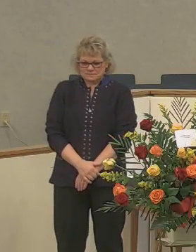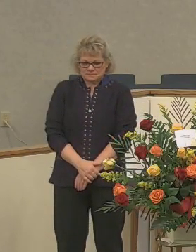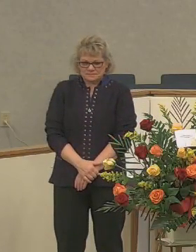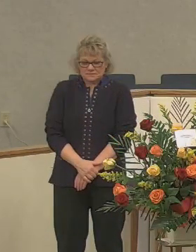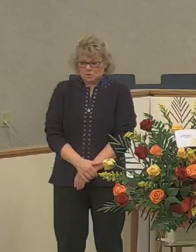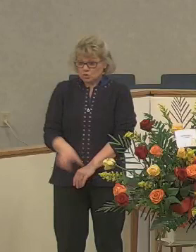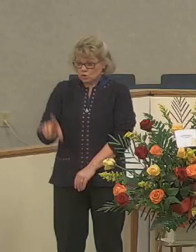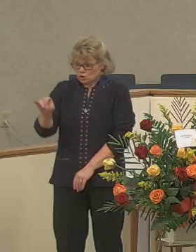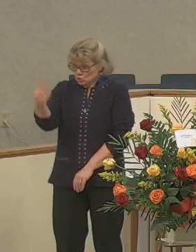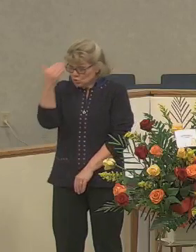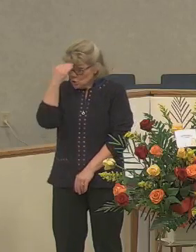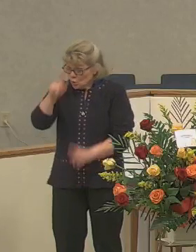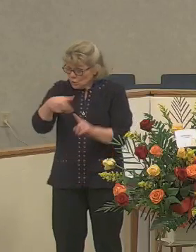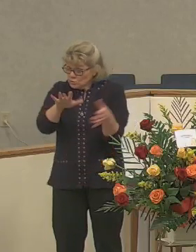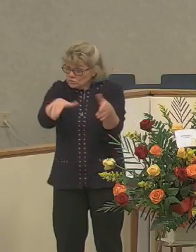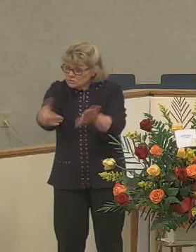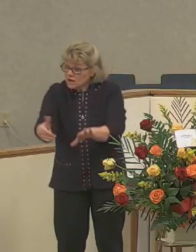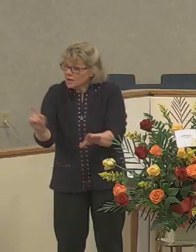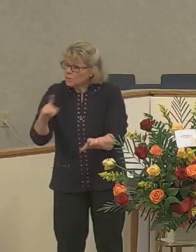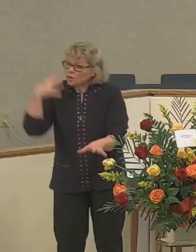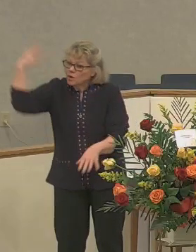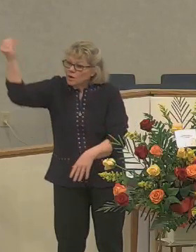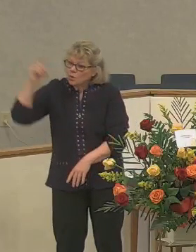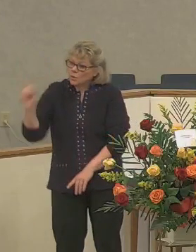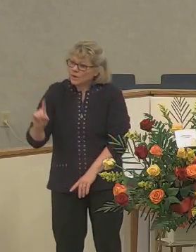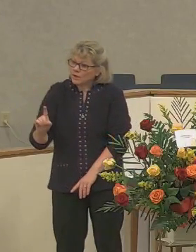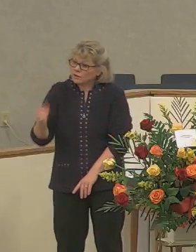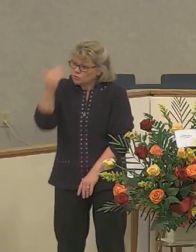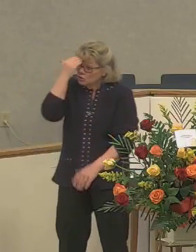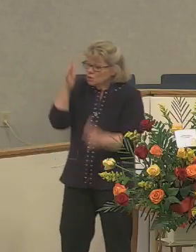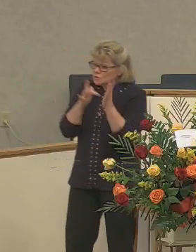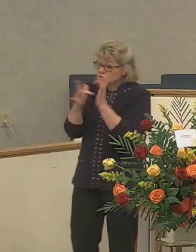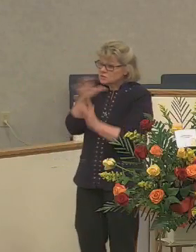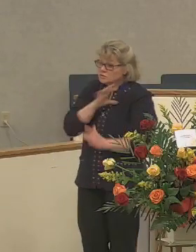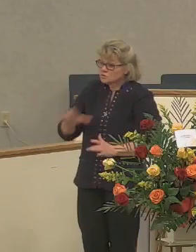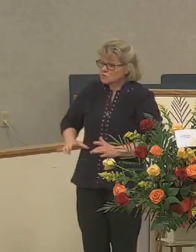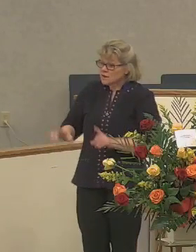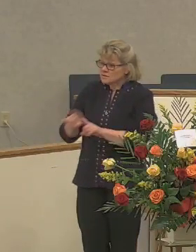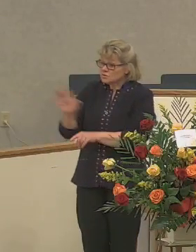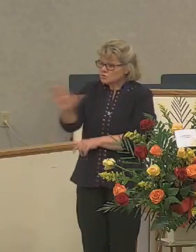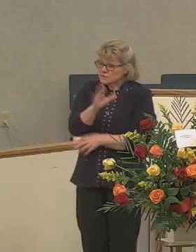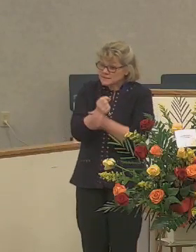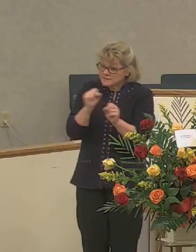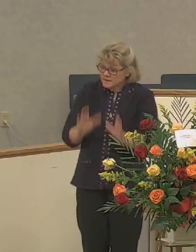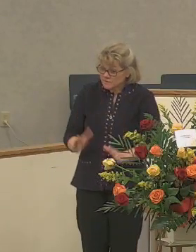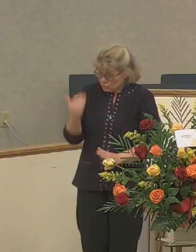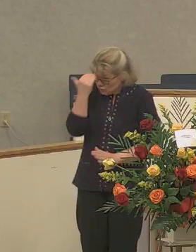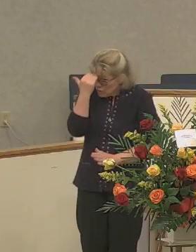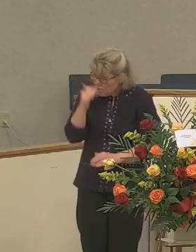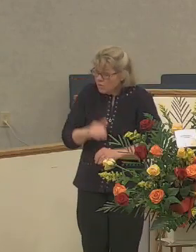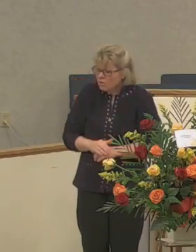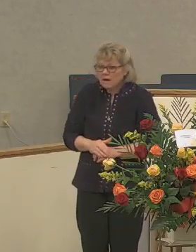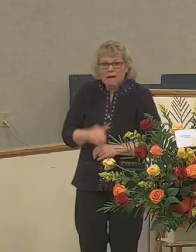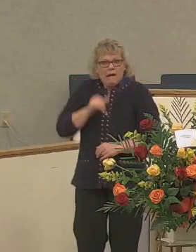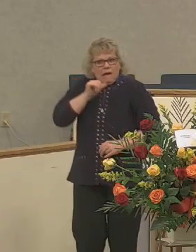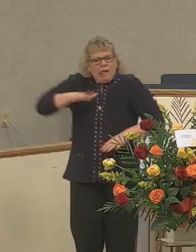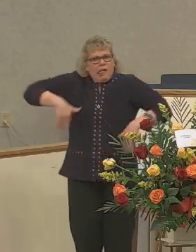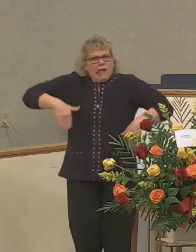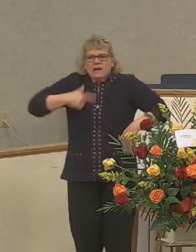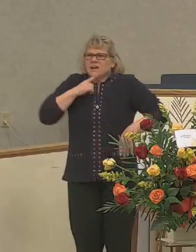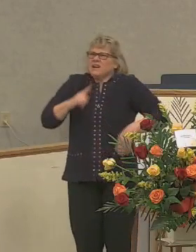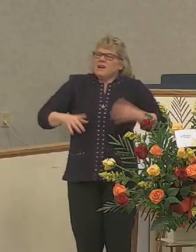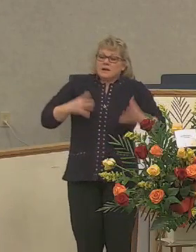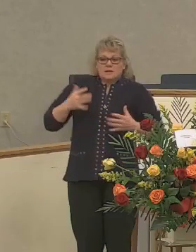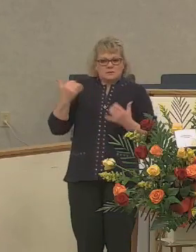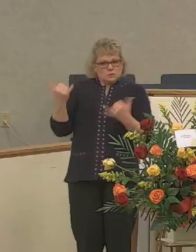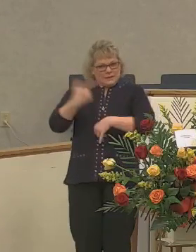Do you know where you're going? You know Jesus Christ is your personal Savior? If you don't know him, today would be a great